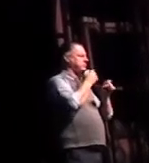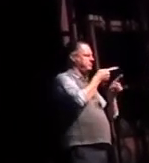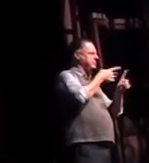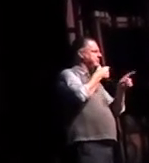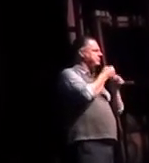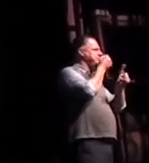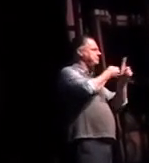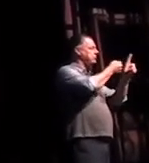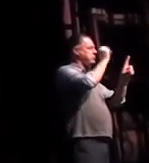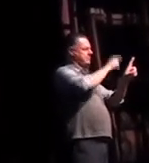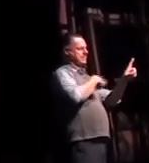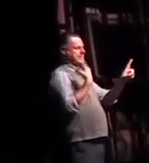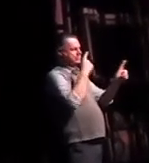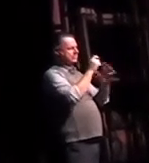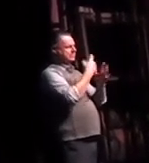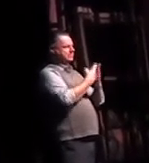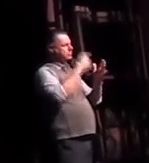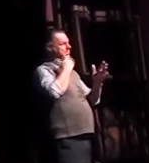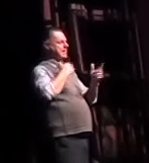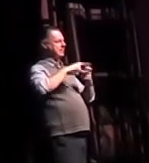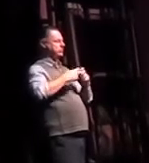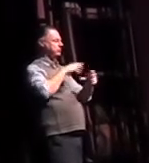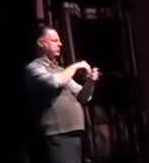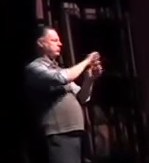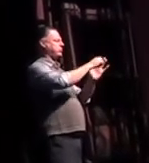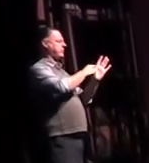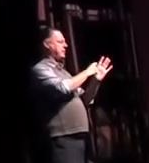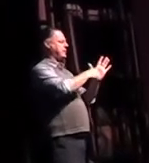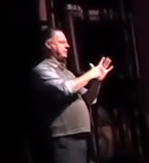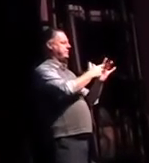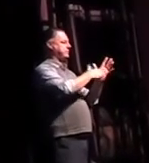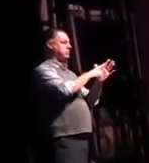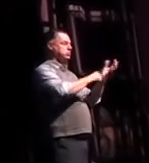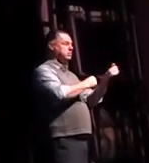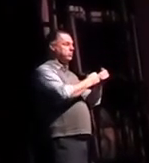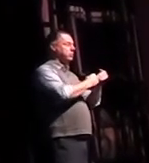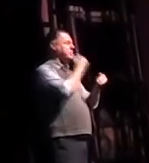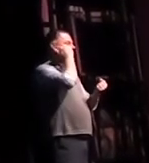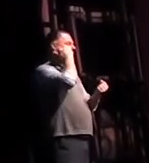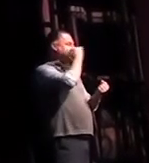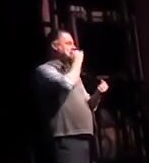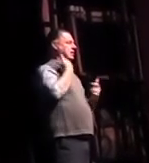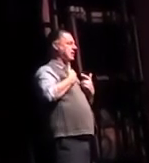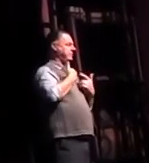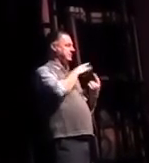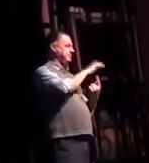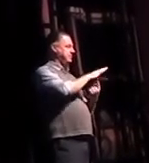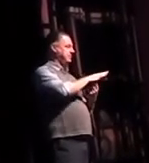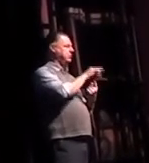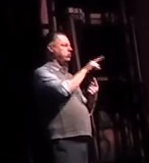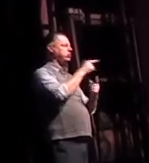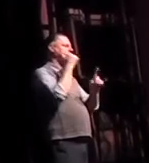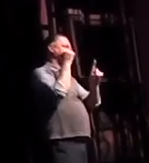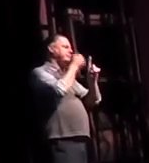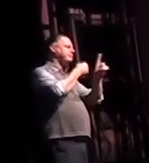to remember us and remember our issues with your activism. You support Black Lives Matter. You champion